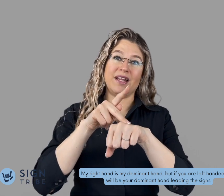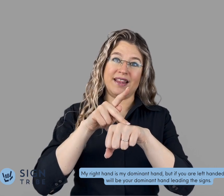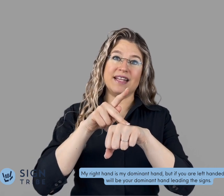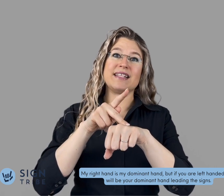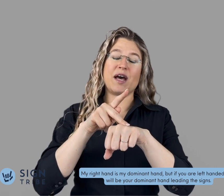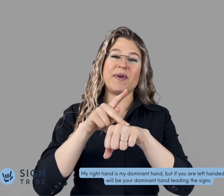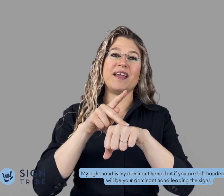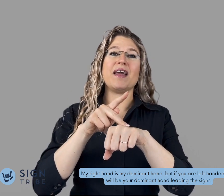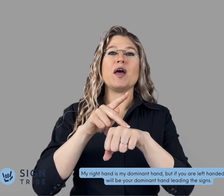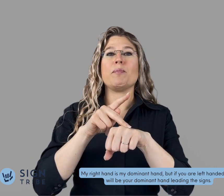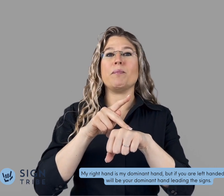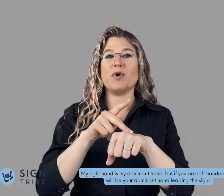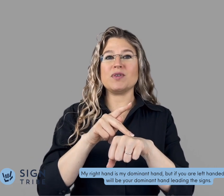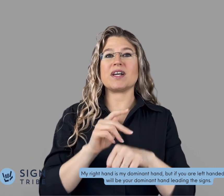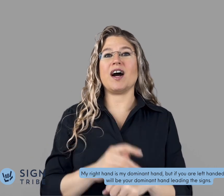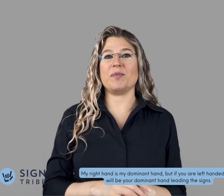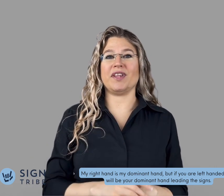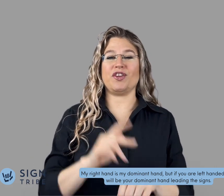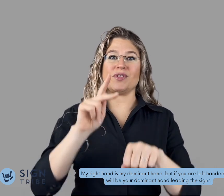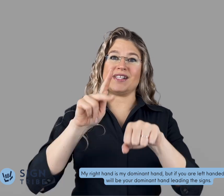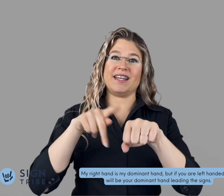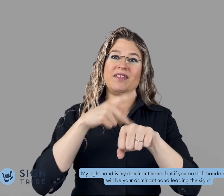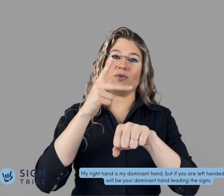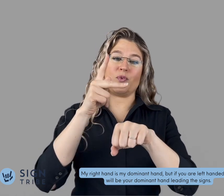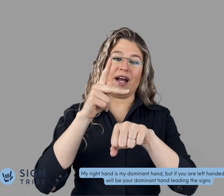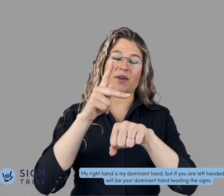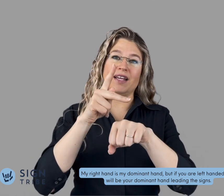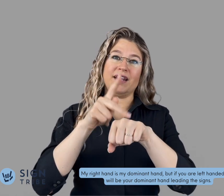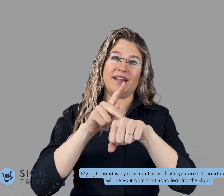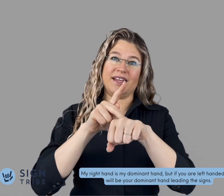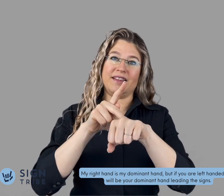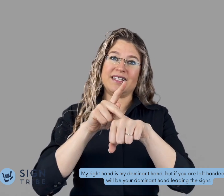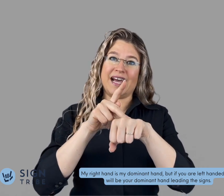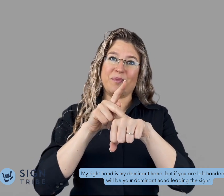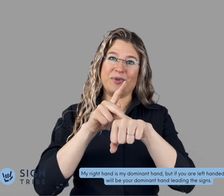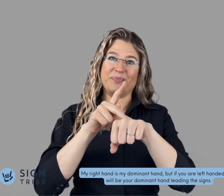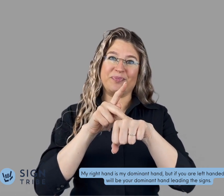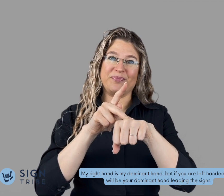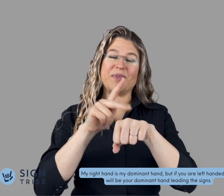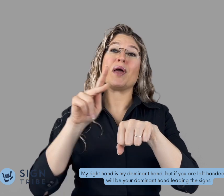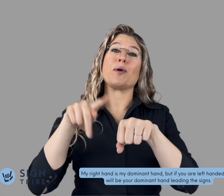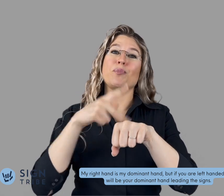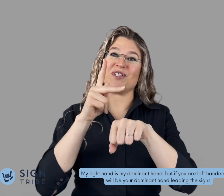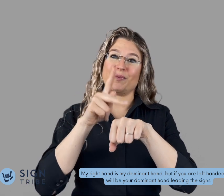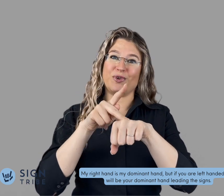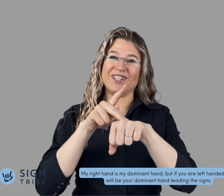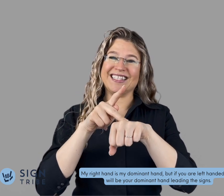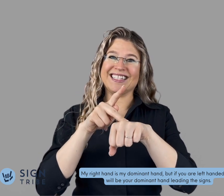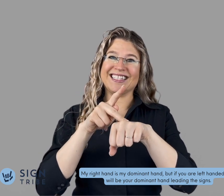then tapping, but most commonly you'll see the rounded and then the tap. Principal.